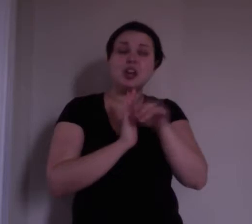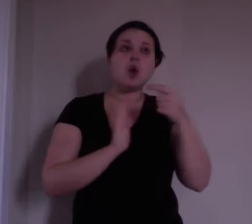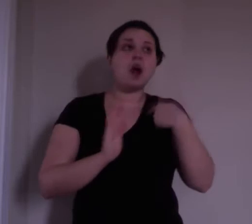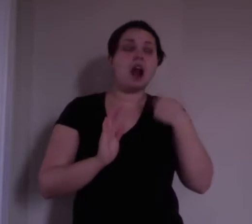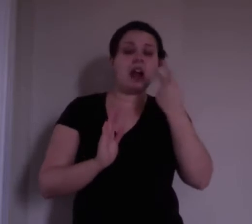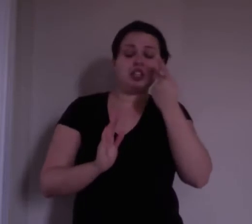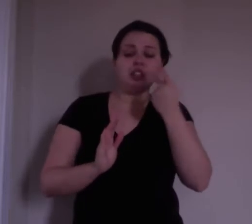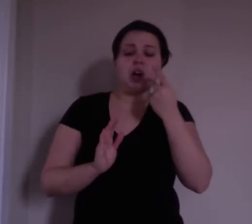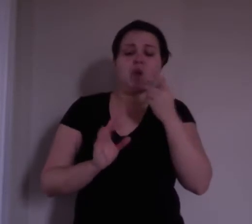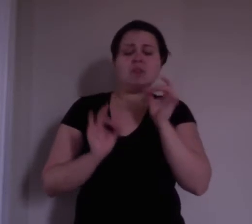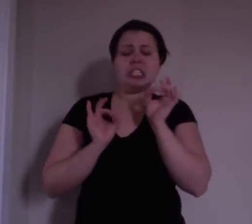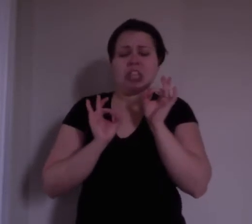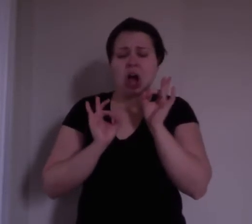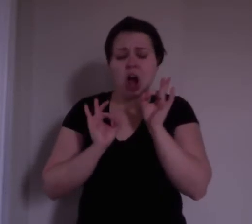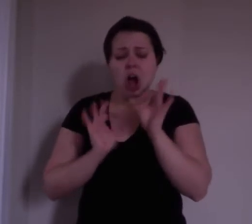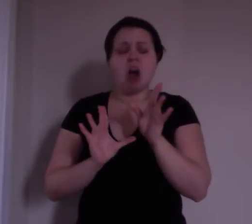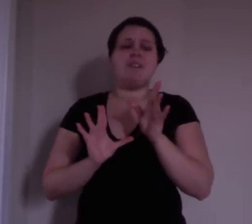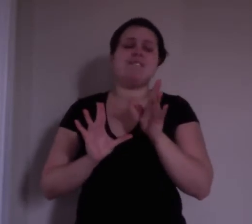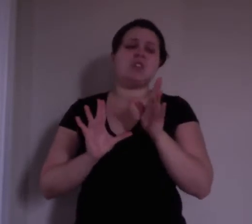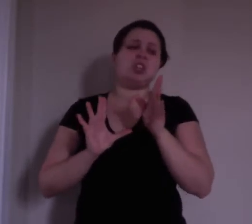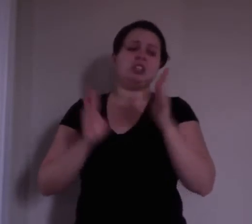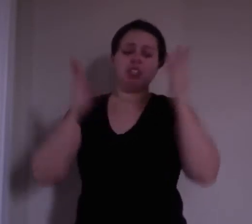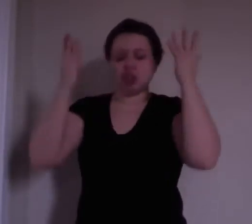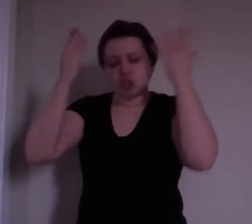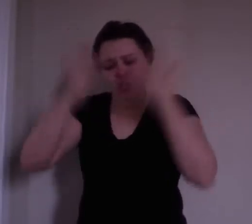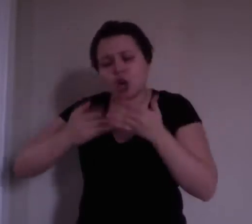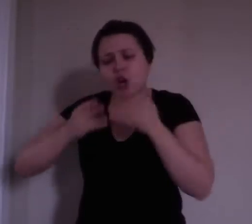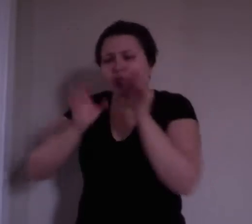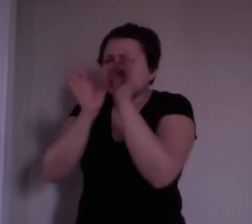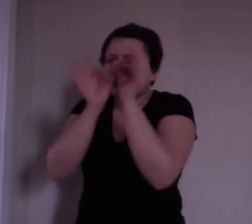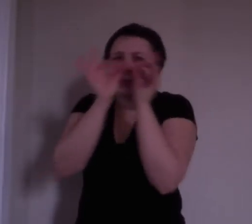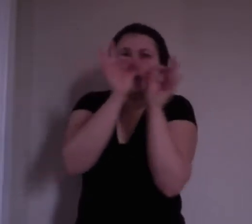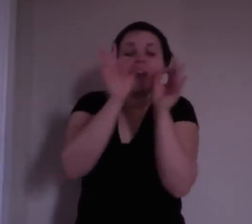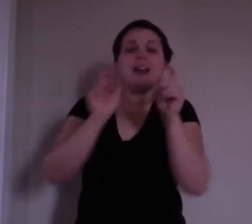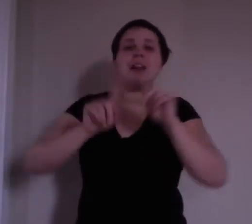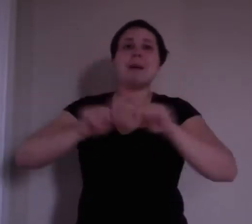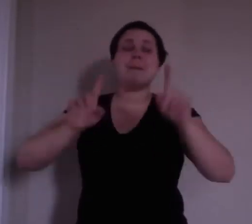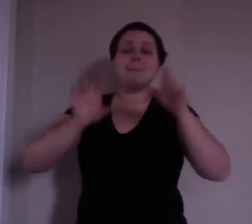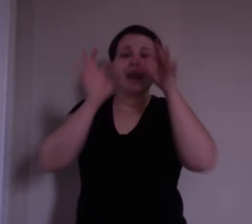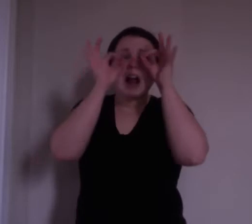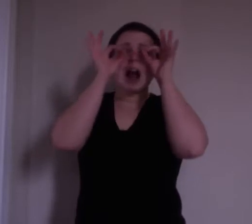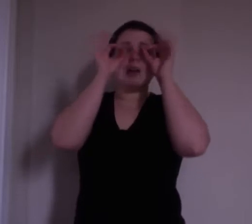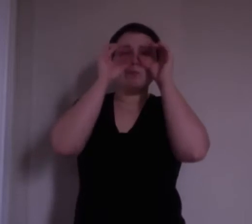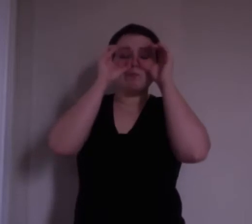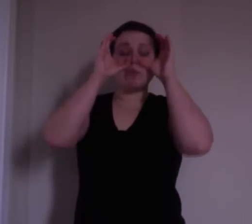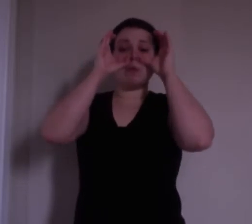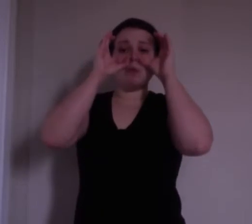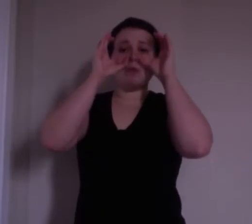and grainy, but images of eyes wide with terror will haunt me forever.